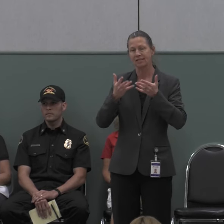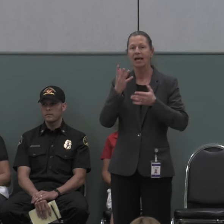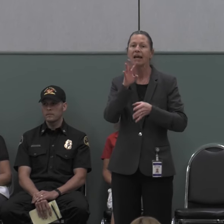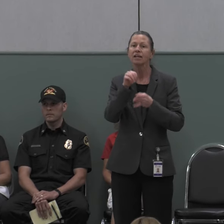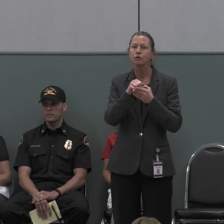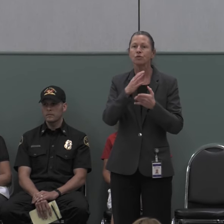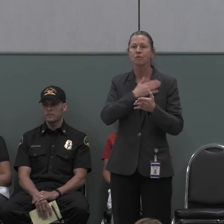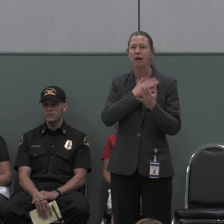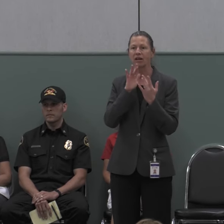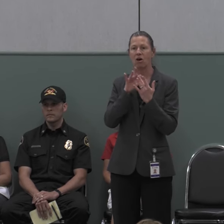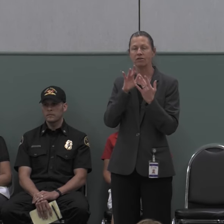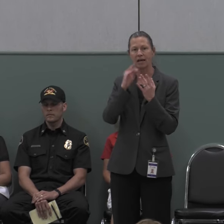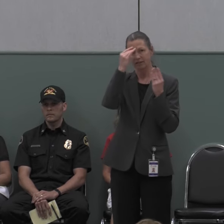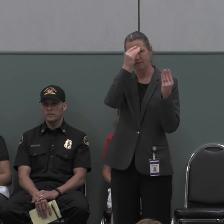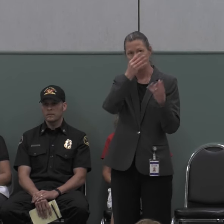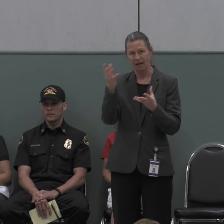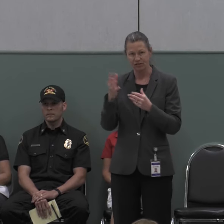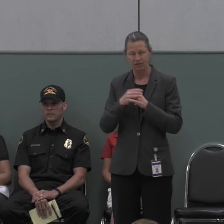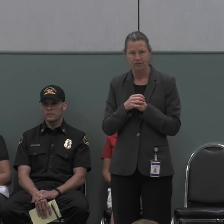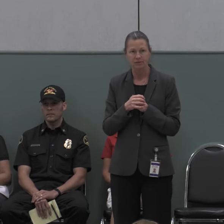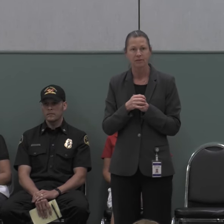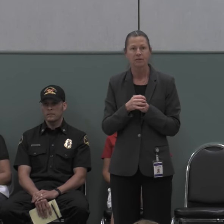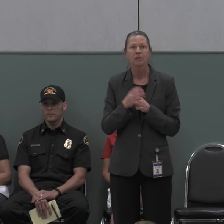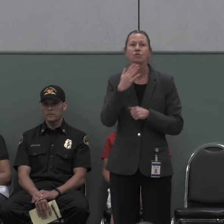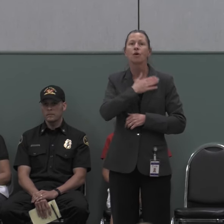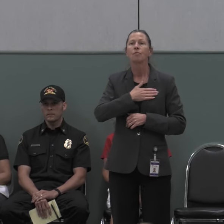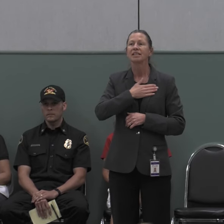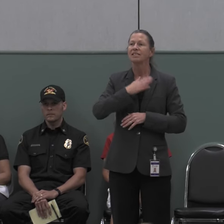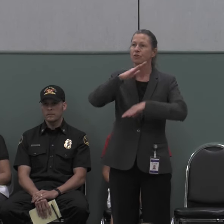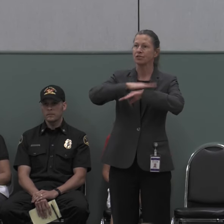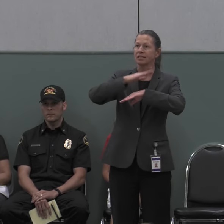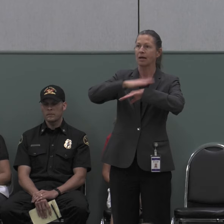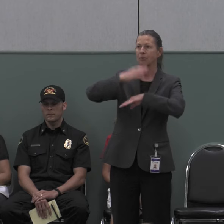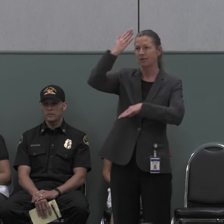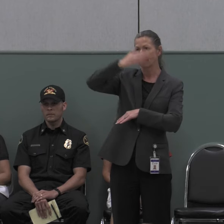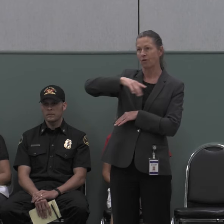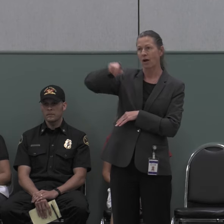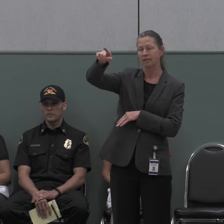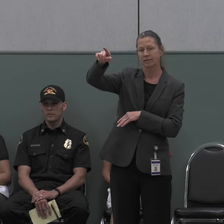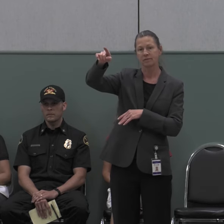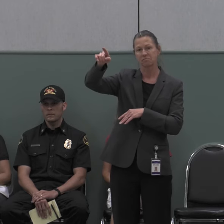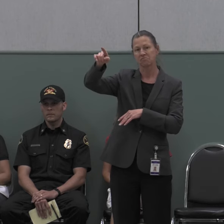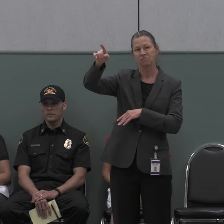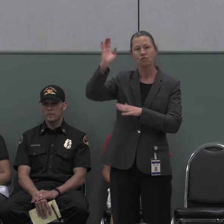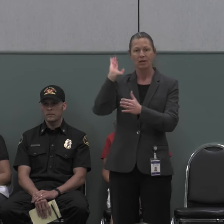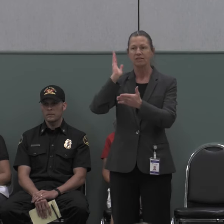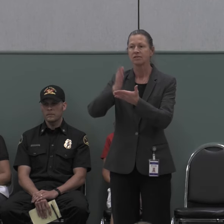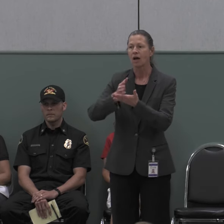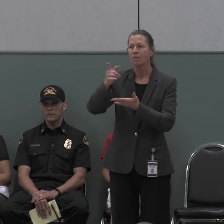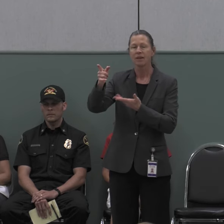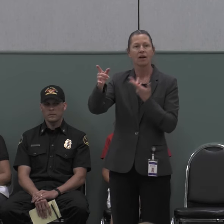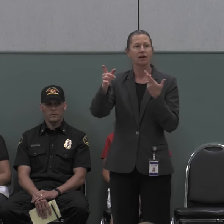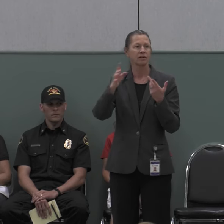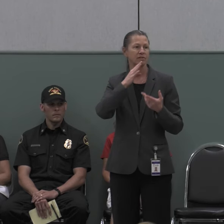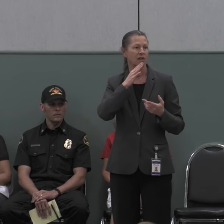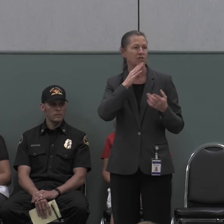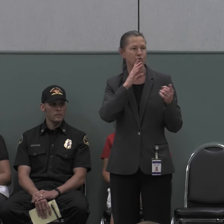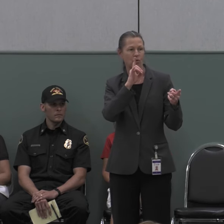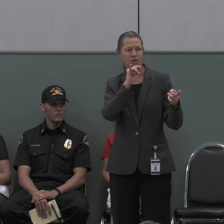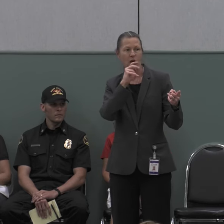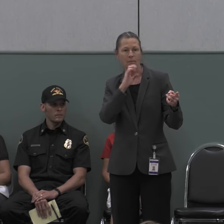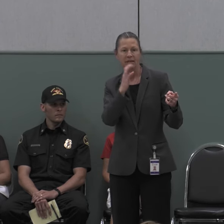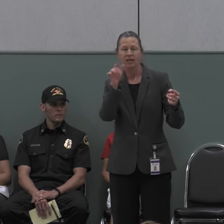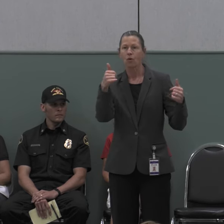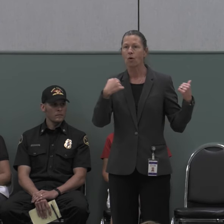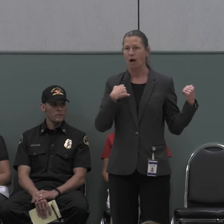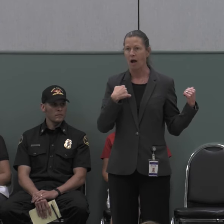So please stop by the table out front and to speak to Dominic or I and let us